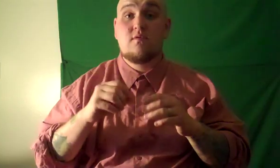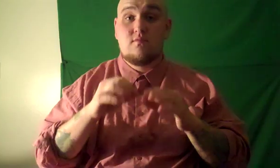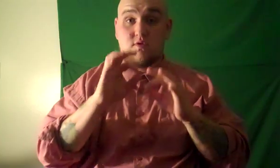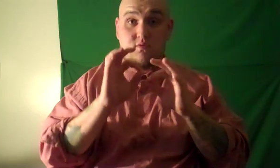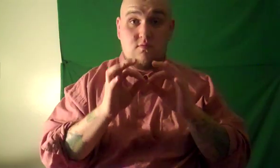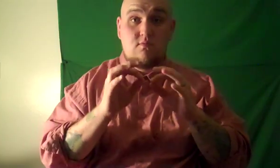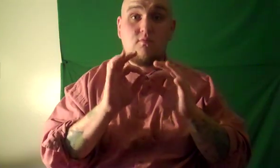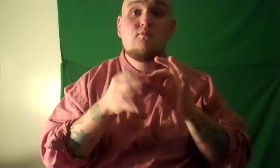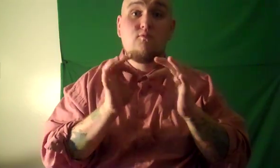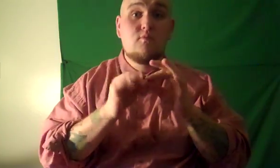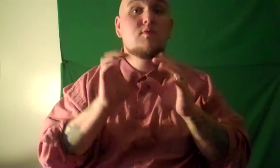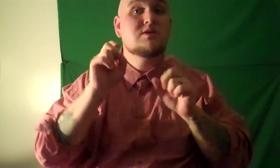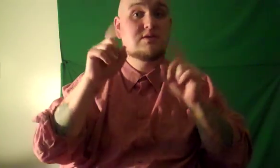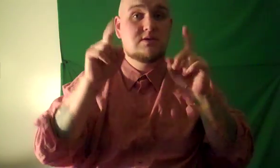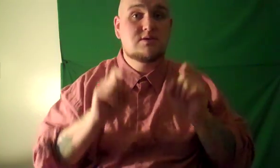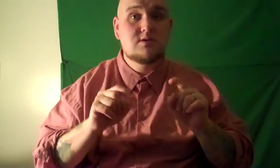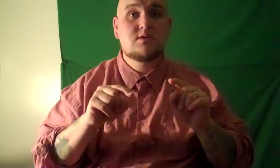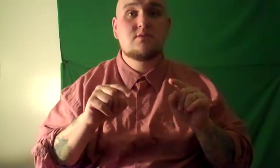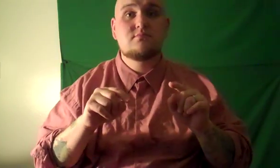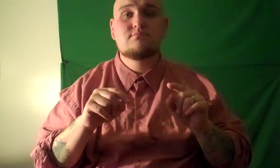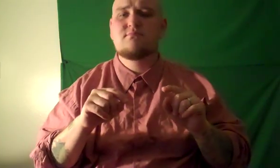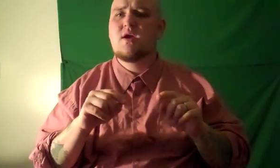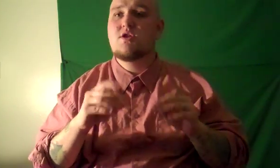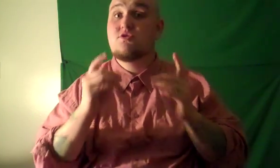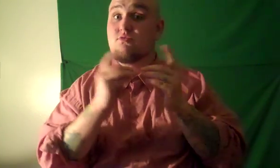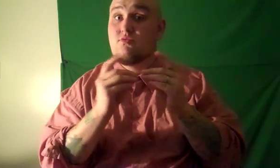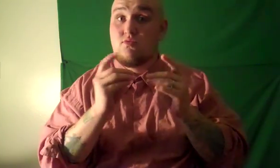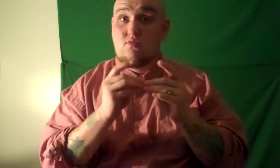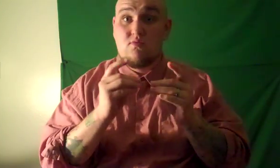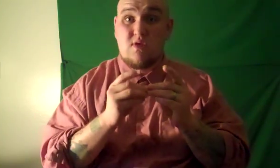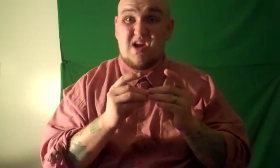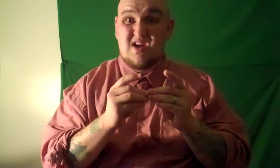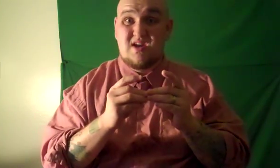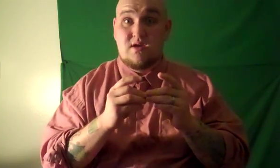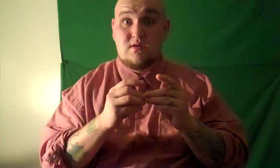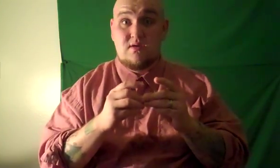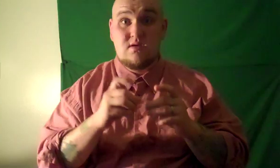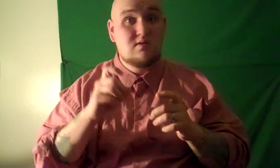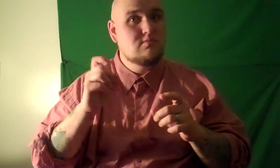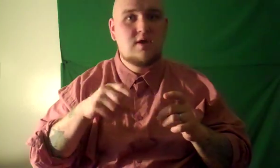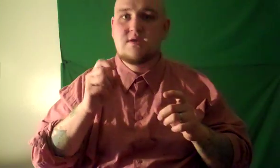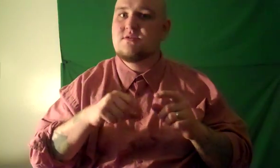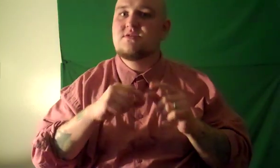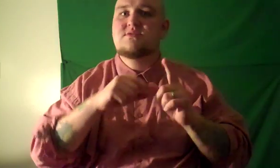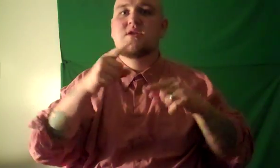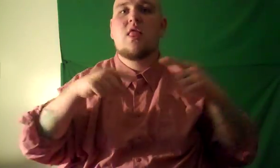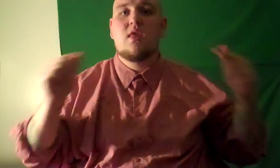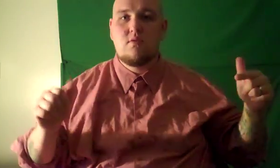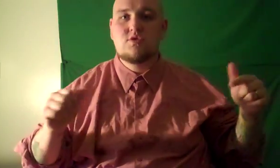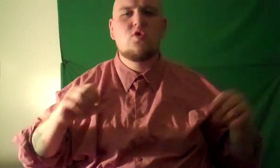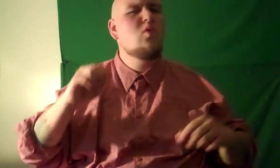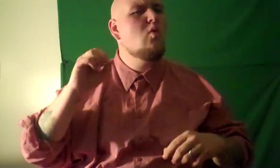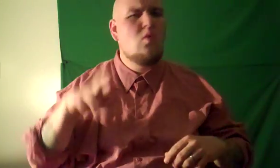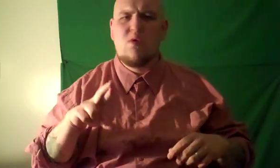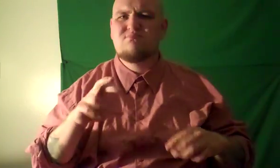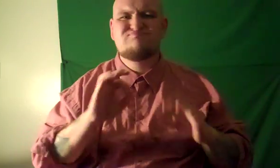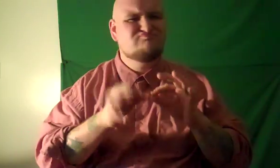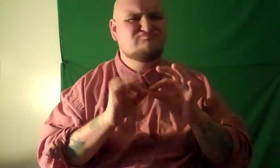It does not even have to be in interpreting. Your degree can be in anything. So if you already have an associate's degree